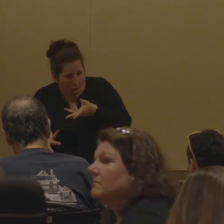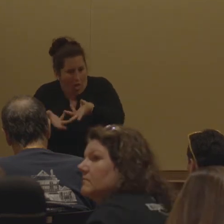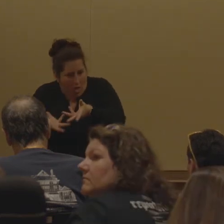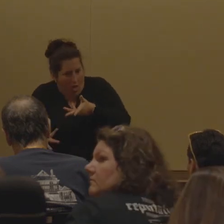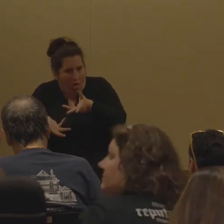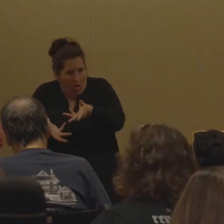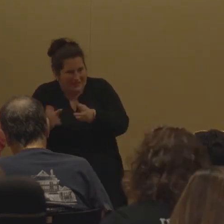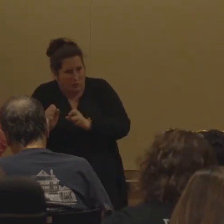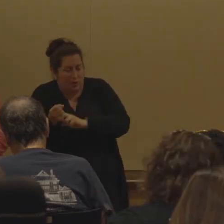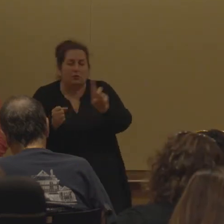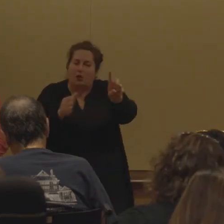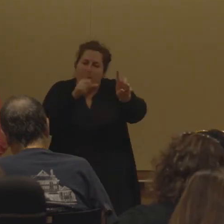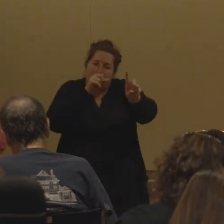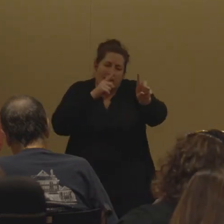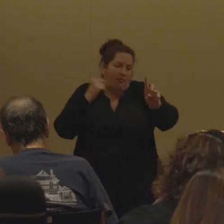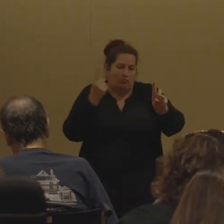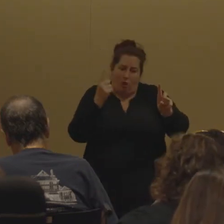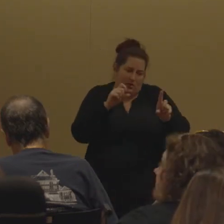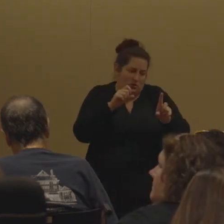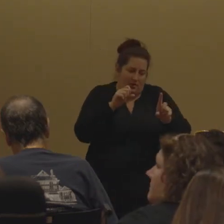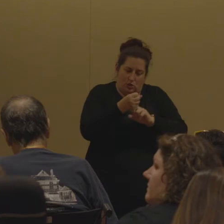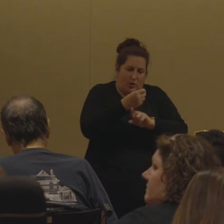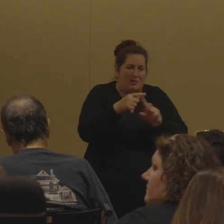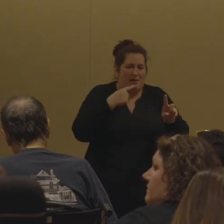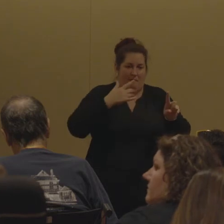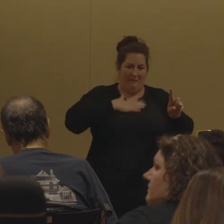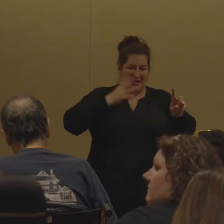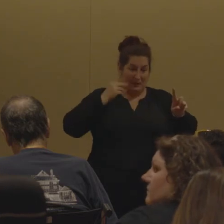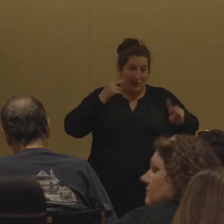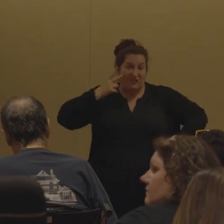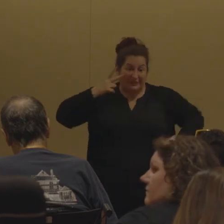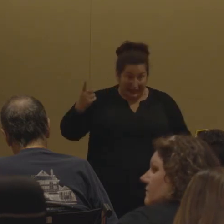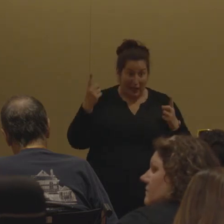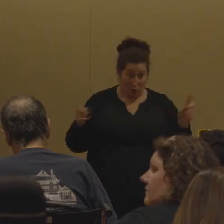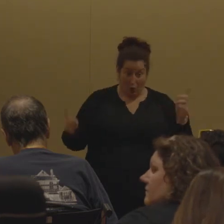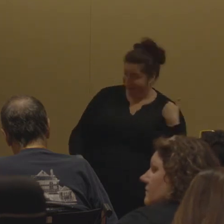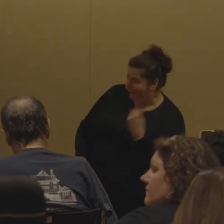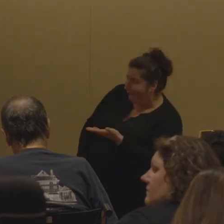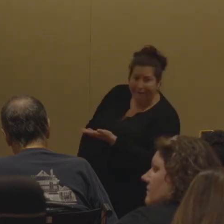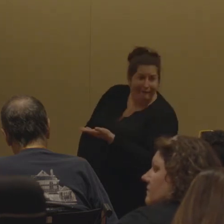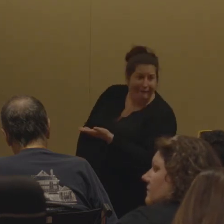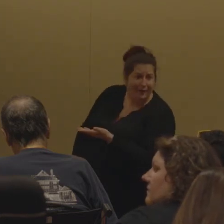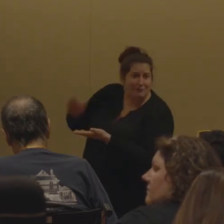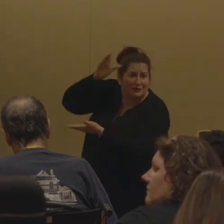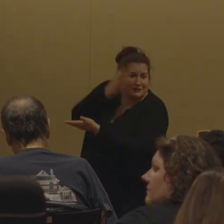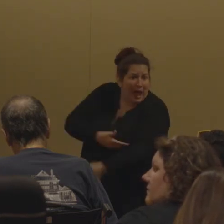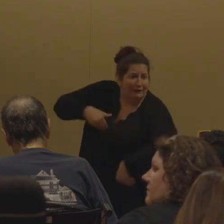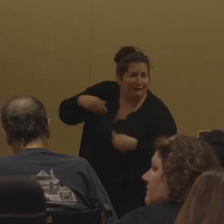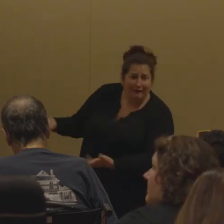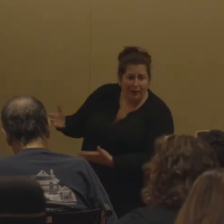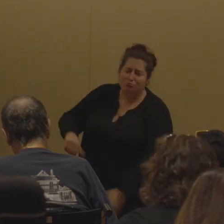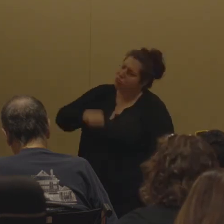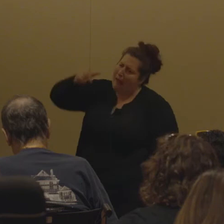know, I'm not saying that's always the case, but I'm just saying in my experience of what I've seen, you know, and my son, like I said, I'm